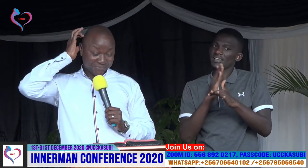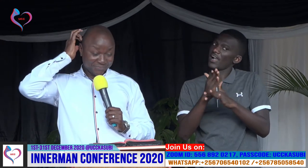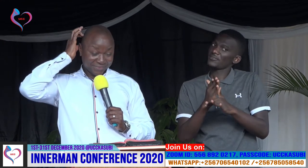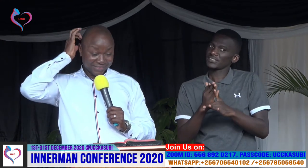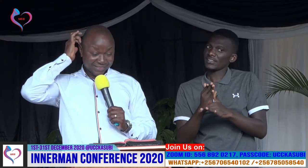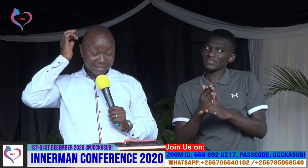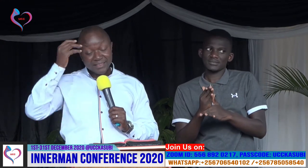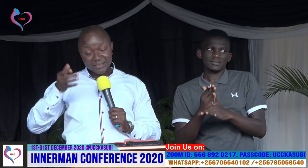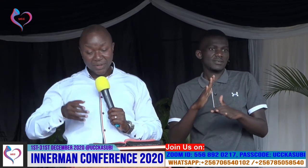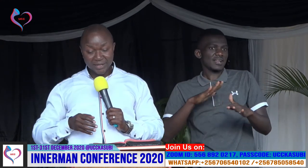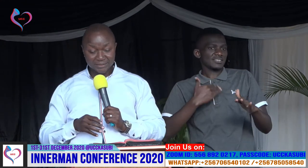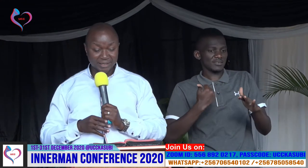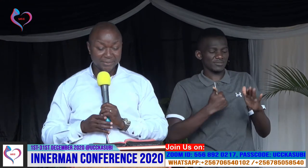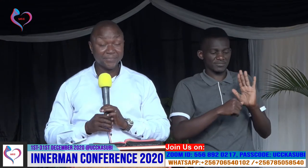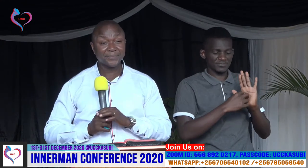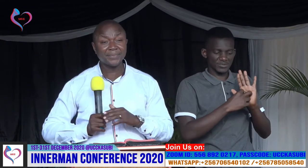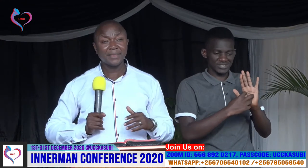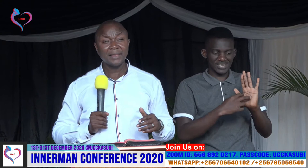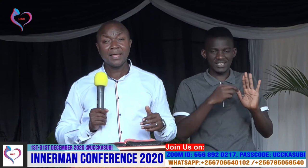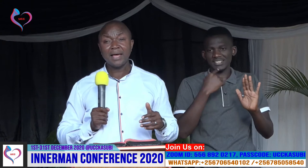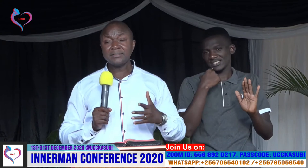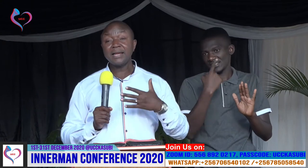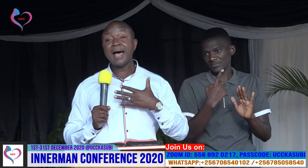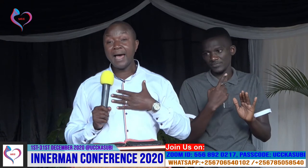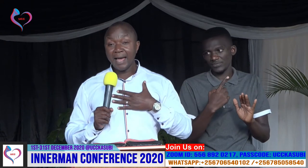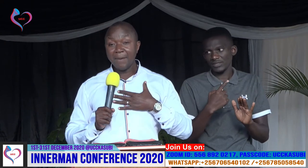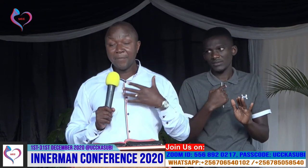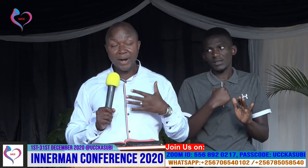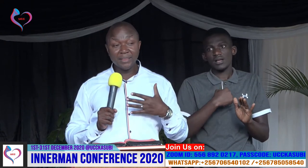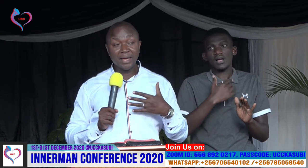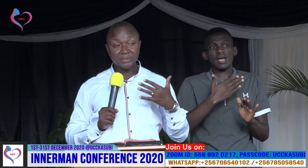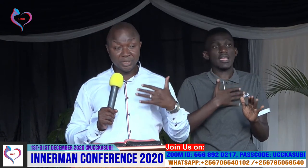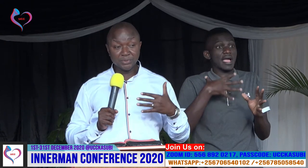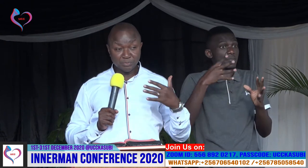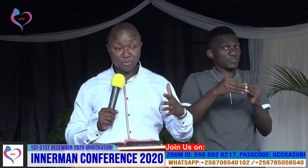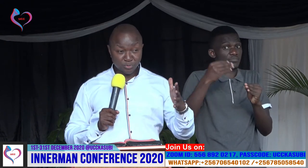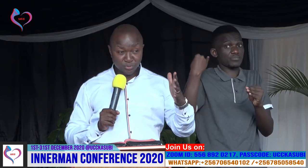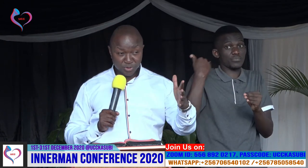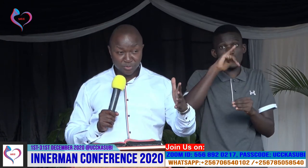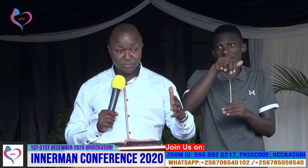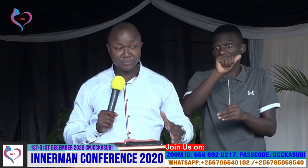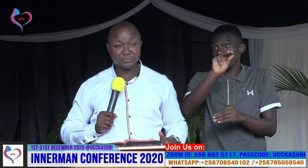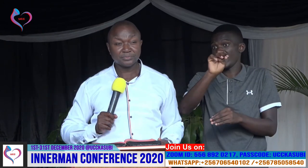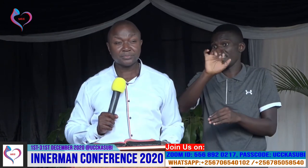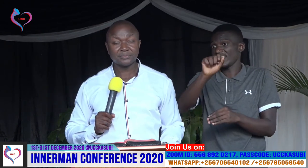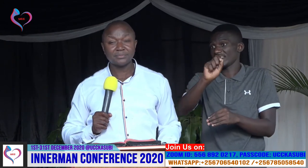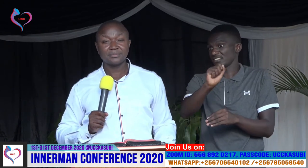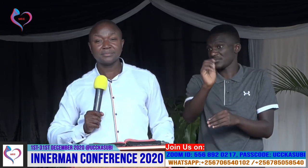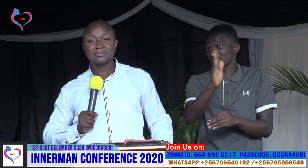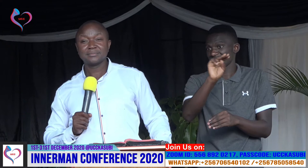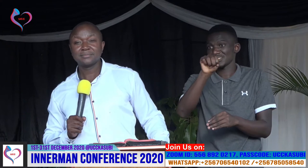me. And this is what I said. I said, I am Brother James Mutunzi.